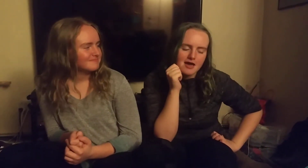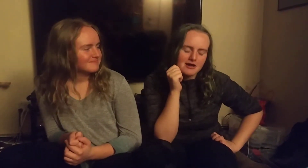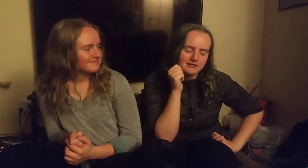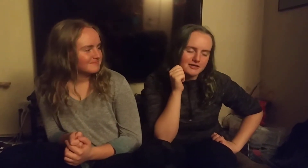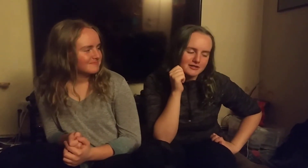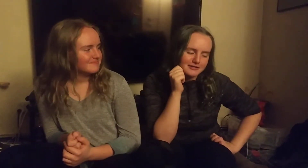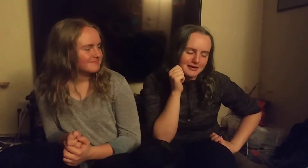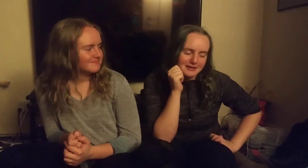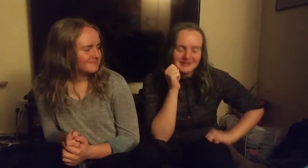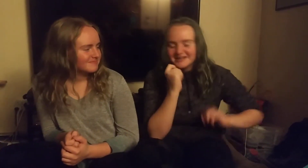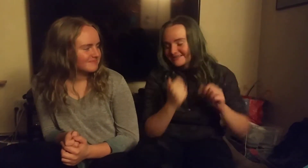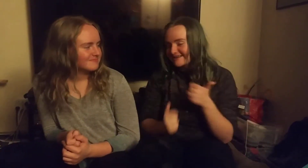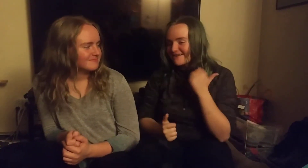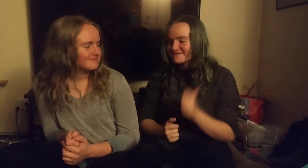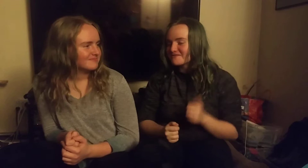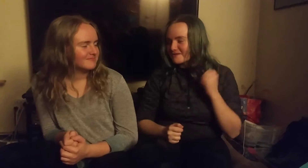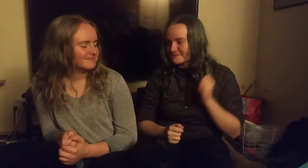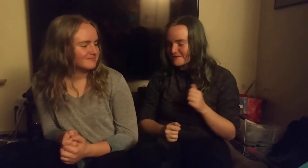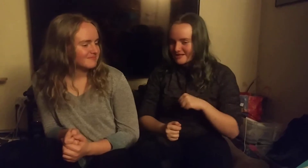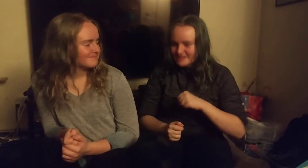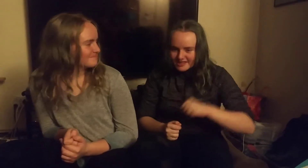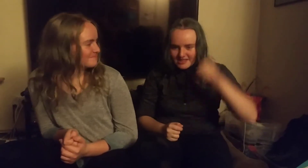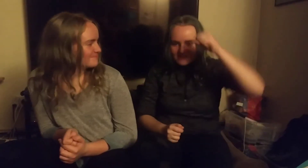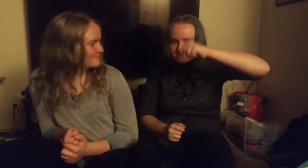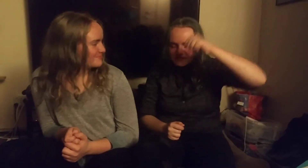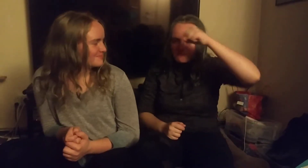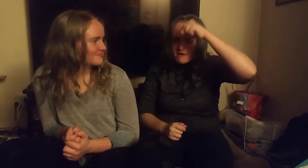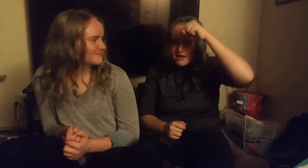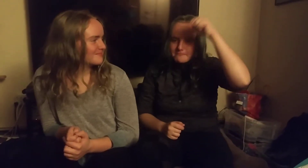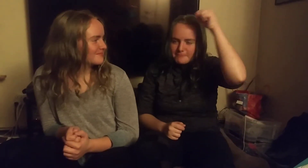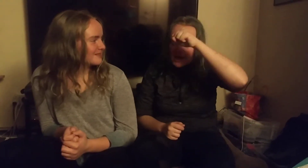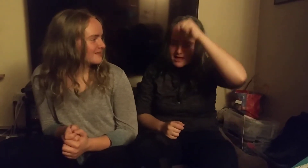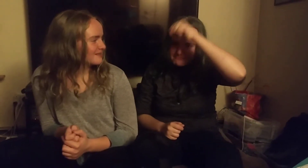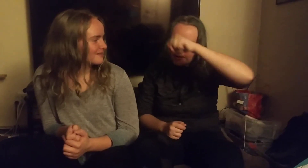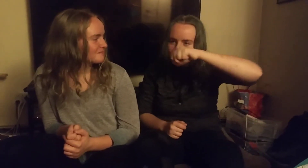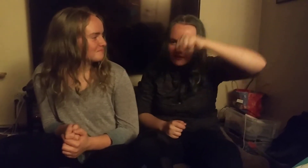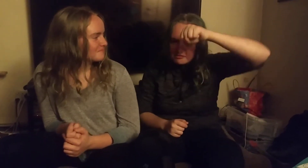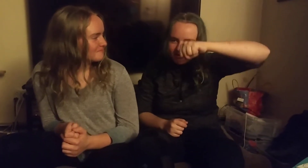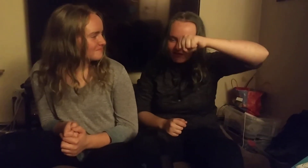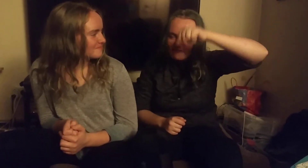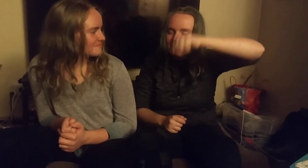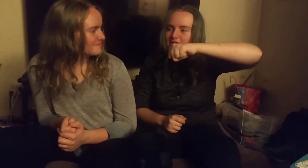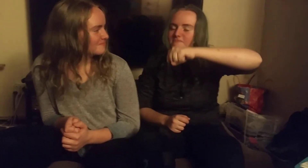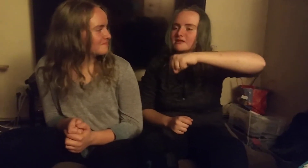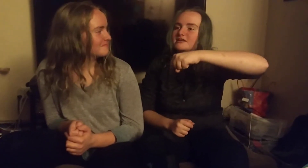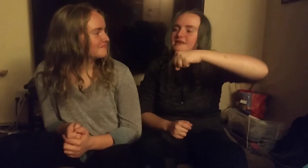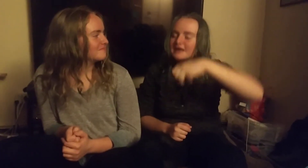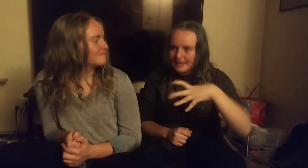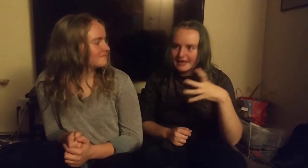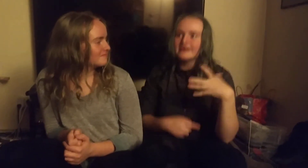pan, Eden. She goes and grabs a pan. She's like, is this the right pan pot thing? And I was like,